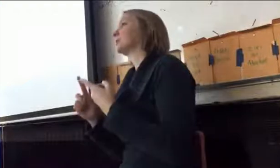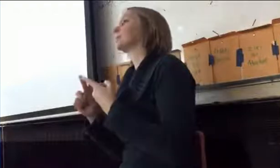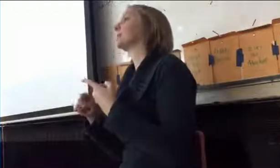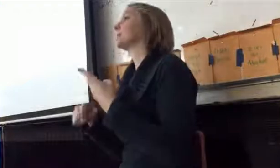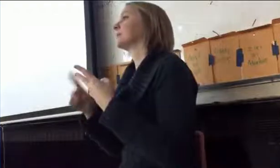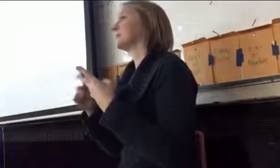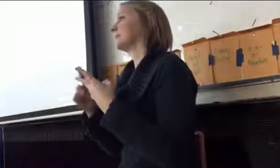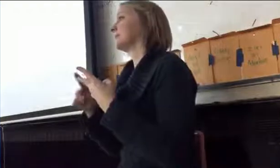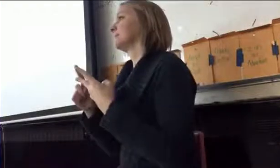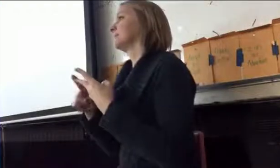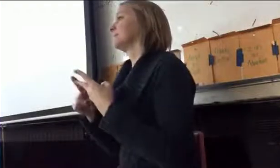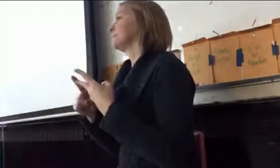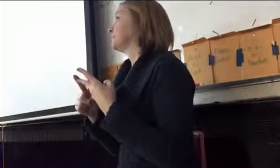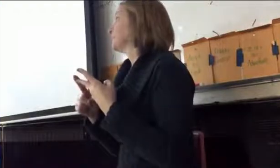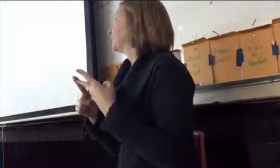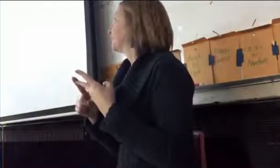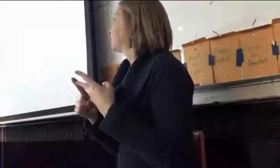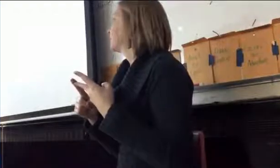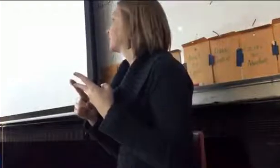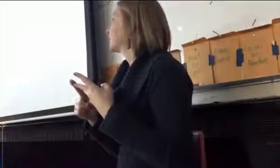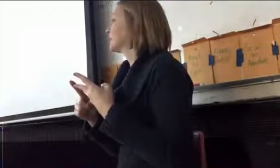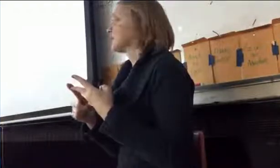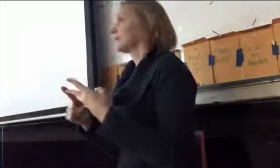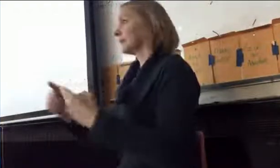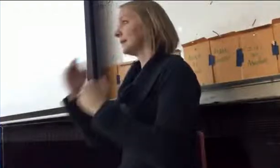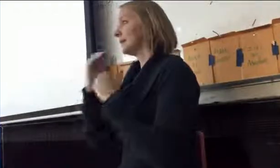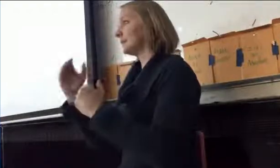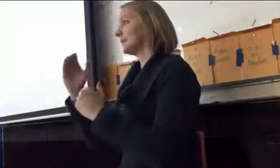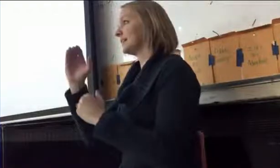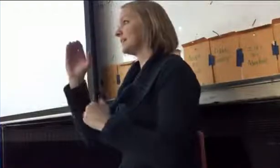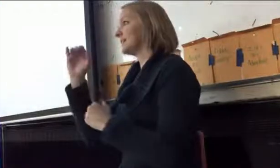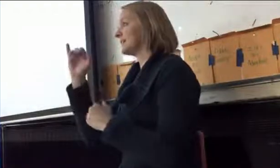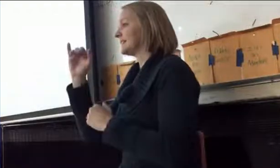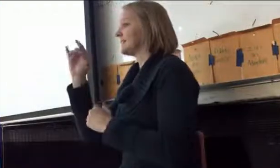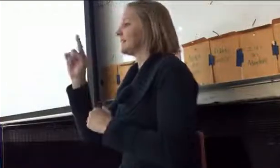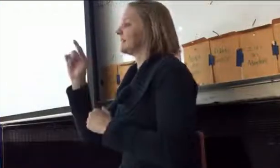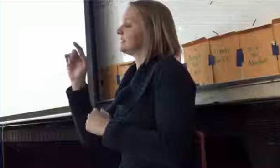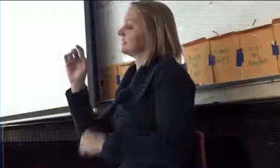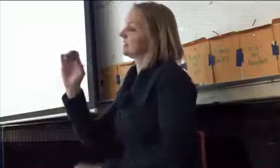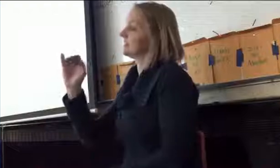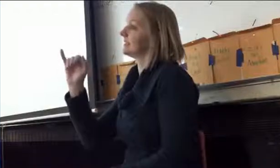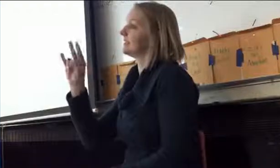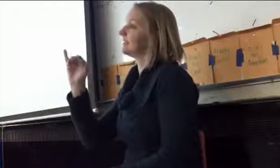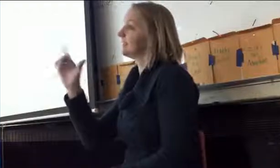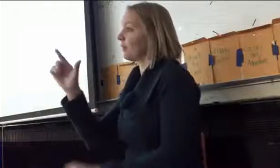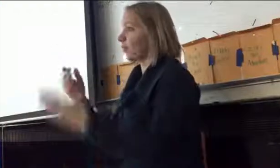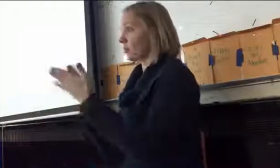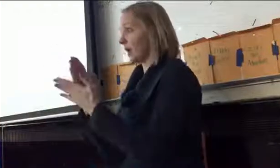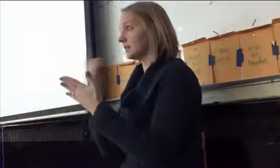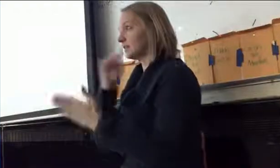Number 2, it limited civil rights of resident Chinese.